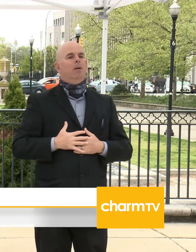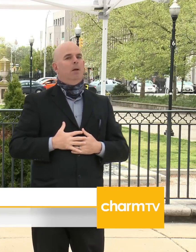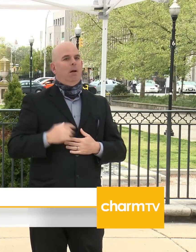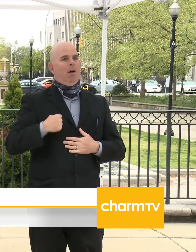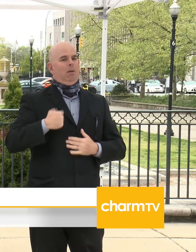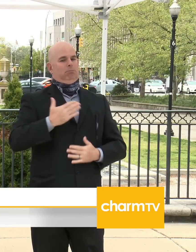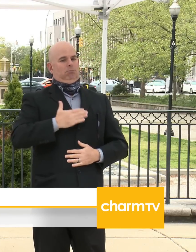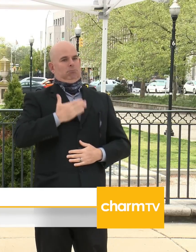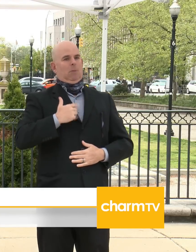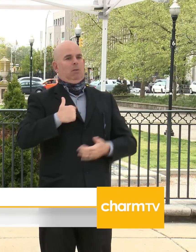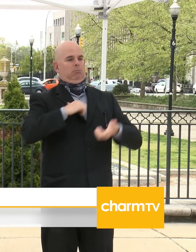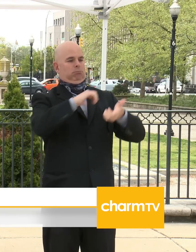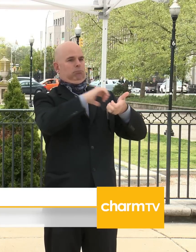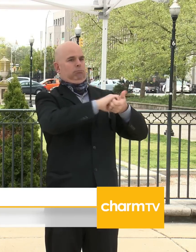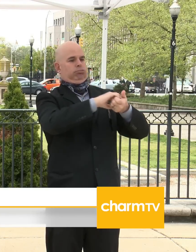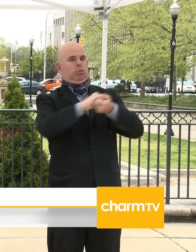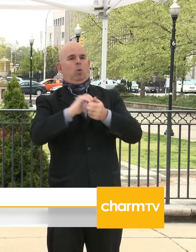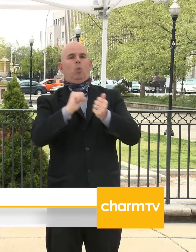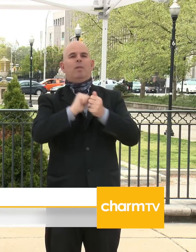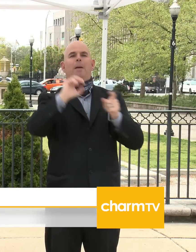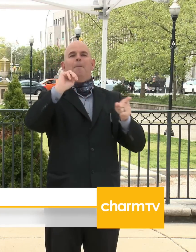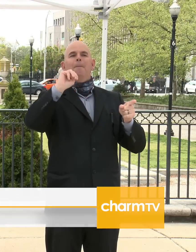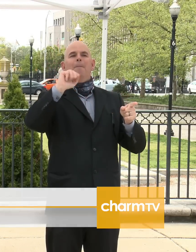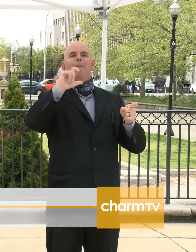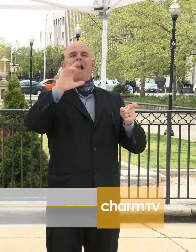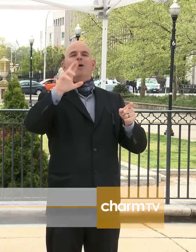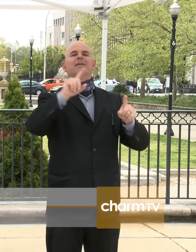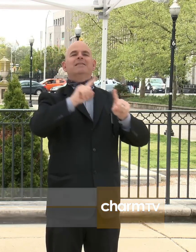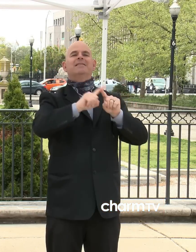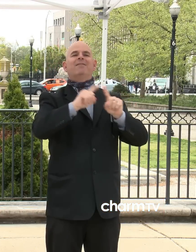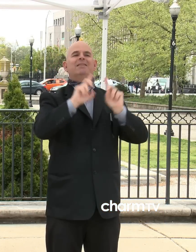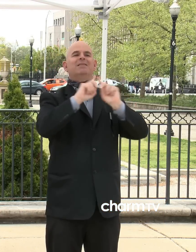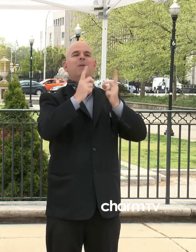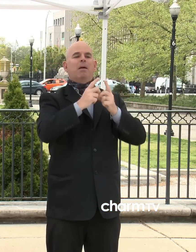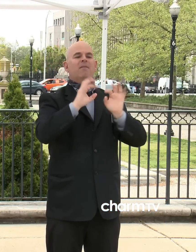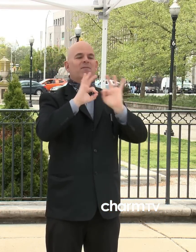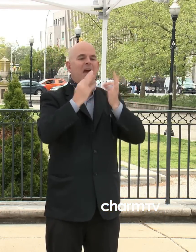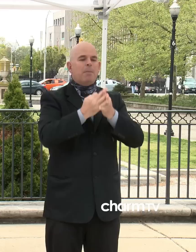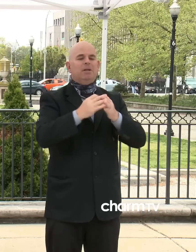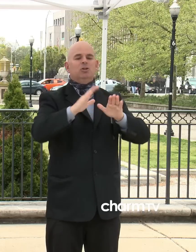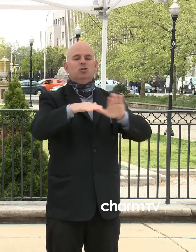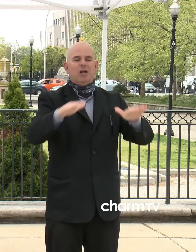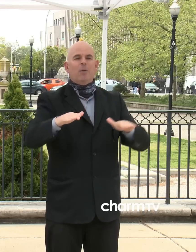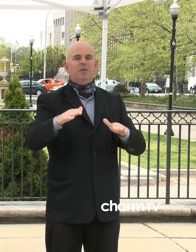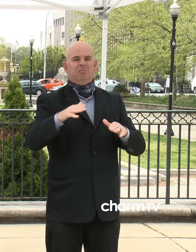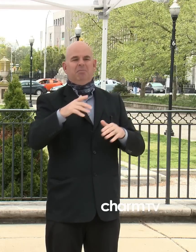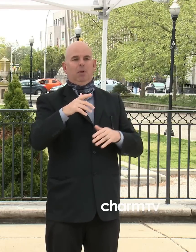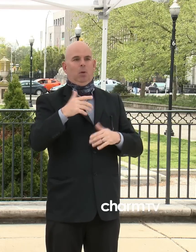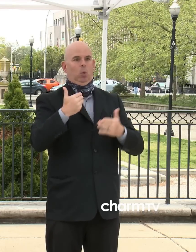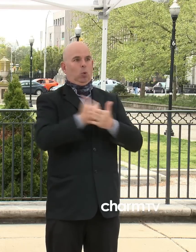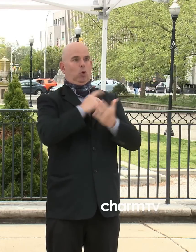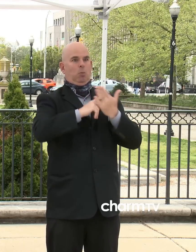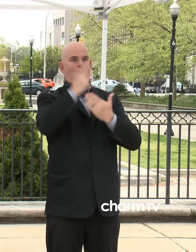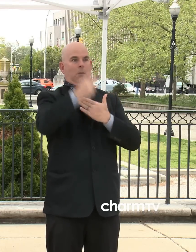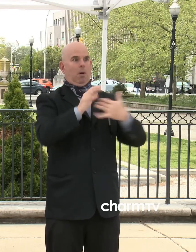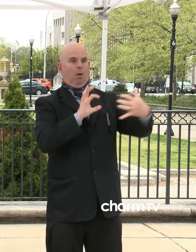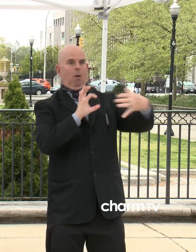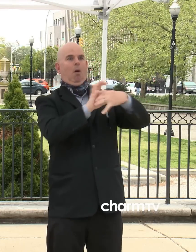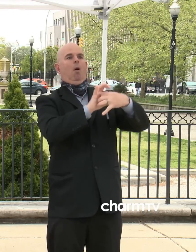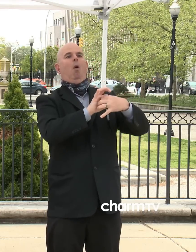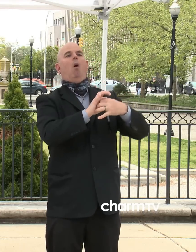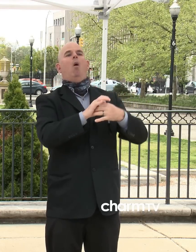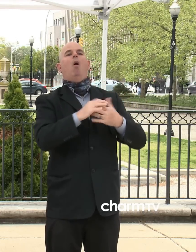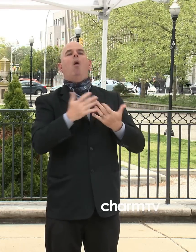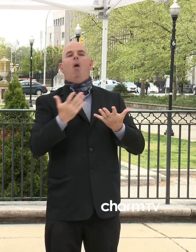Mayor's Office of Children and Family Success and the Baltimore City Department of Planning for a new initiative to feed more vulnerable adults and children in